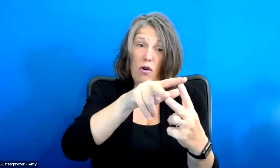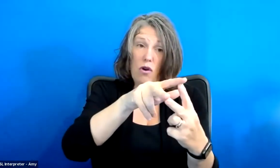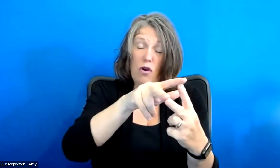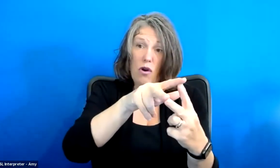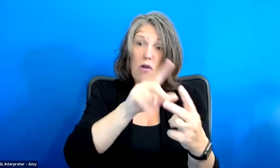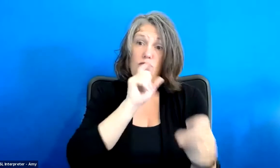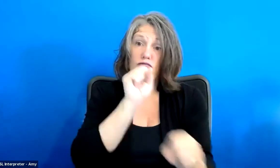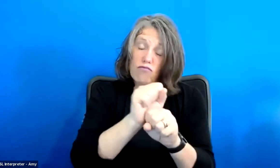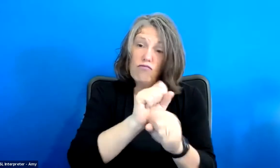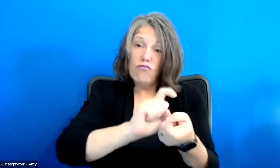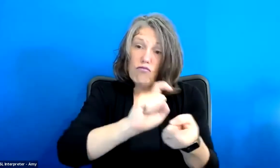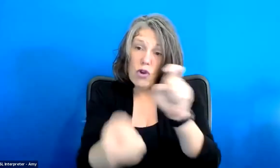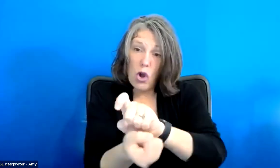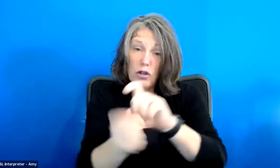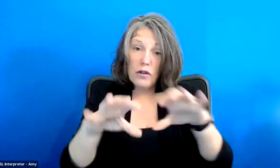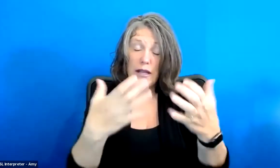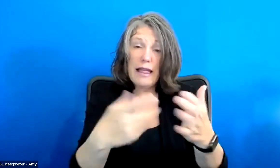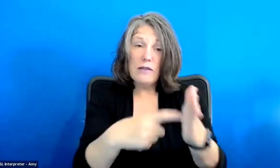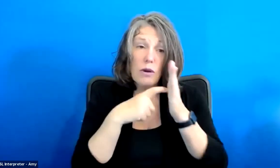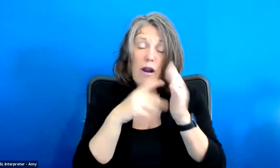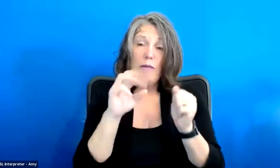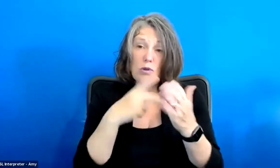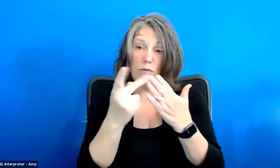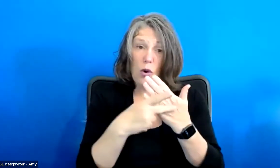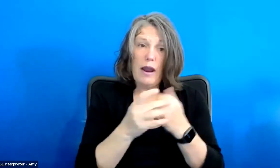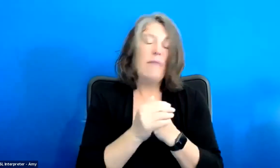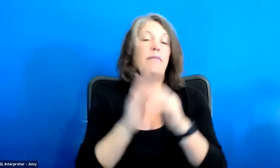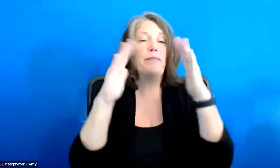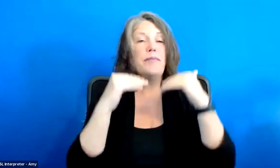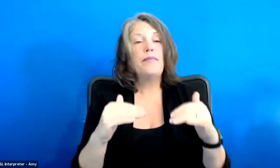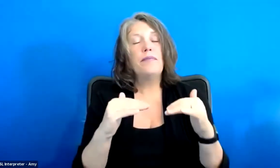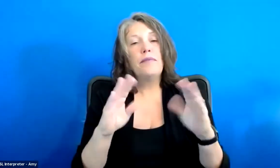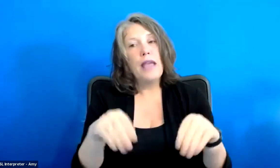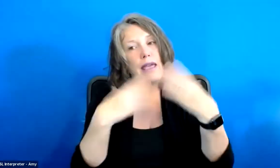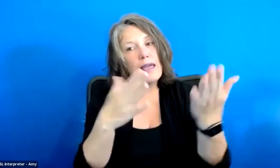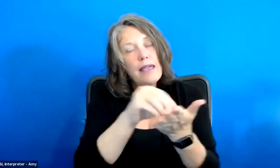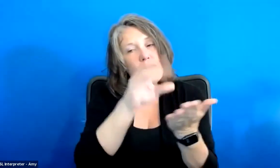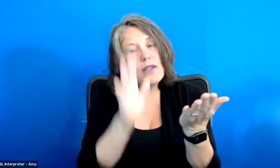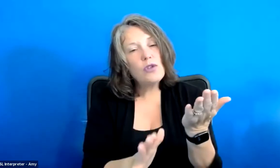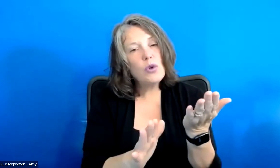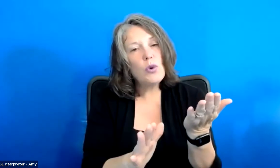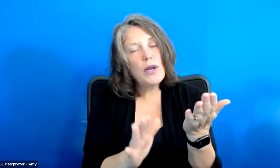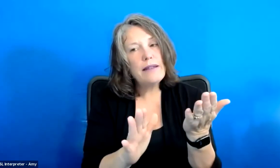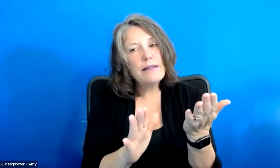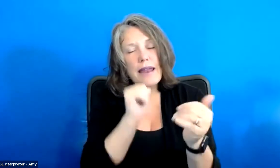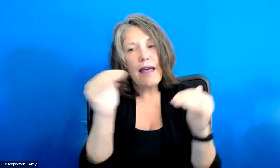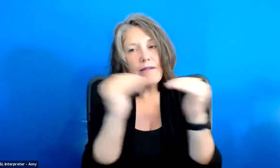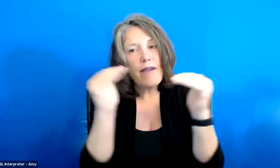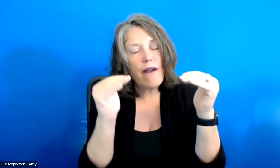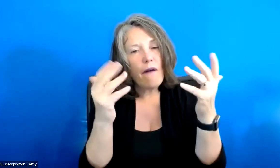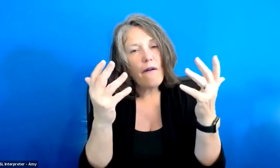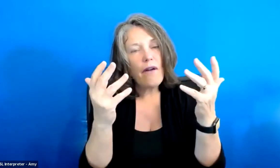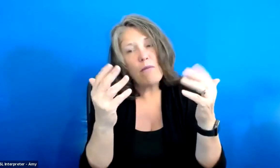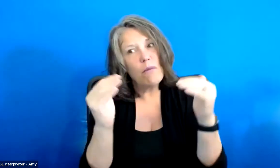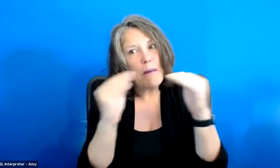fundamentally alter the class, requirements, or program, give the student an unfair advantage over other